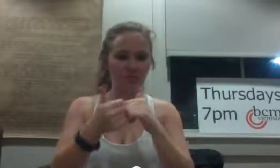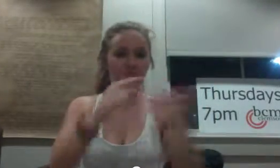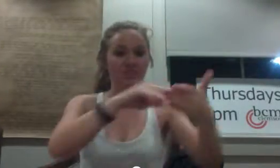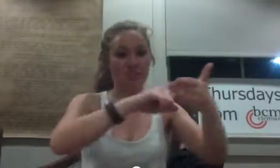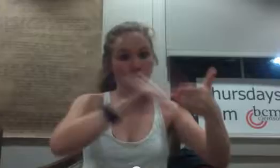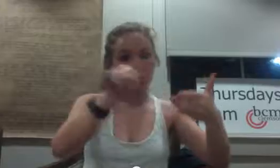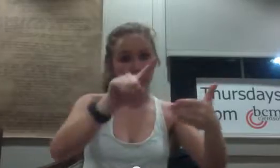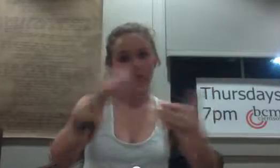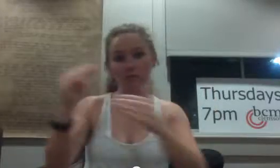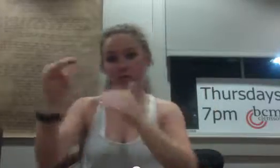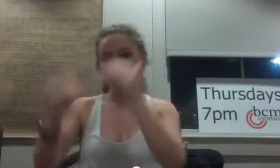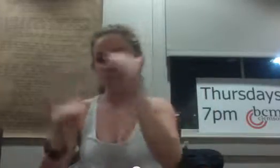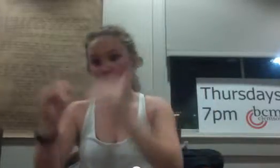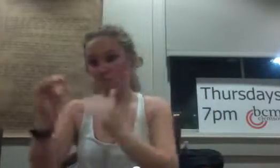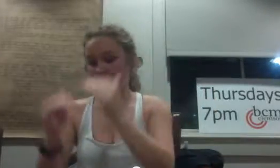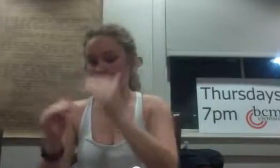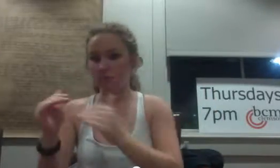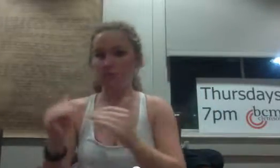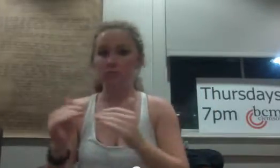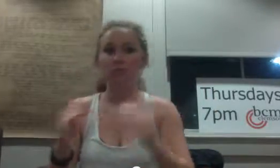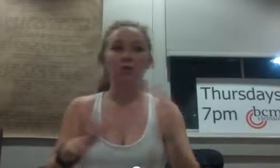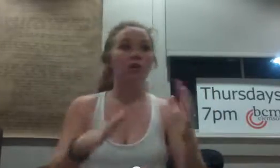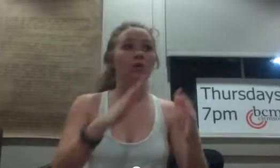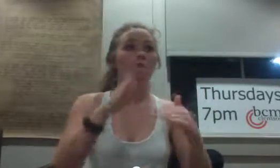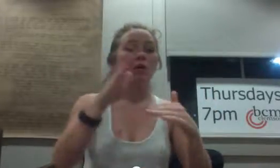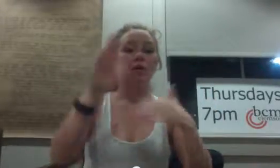made equal through checks and balances.